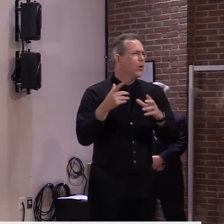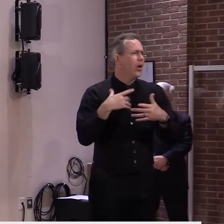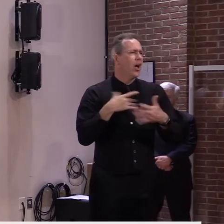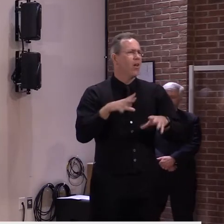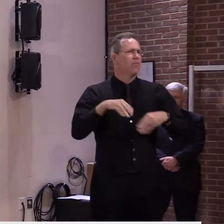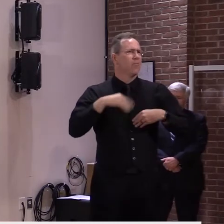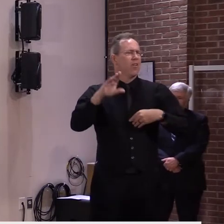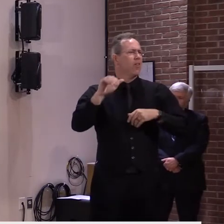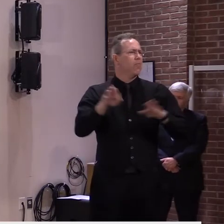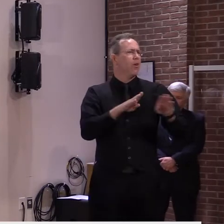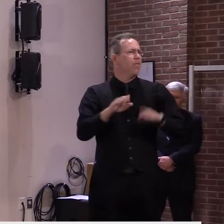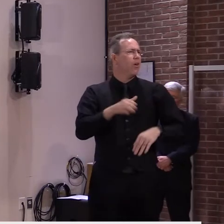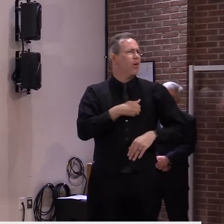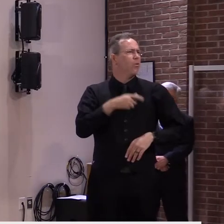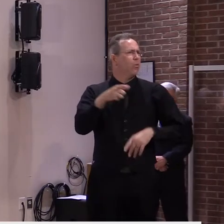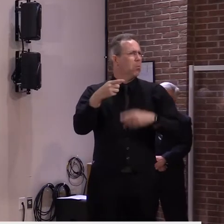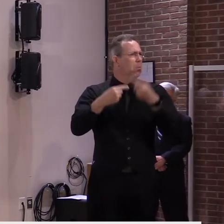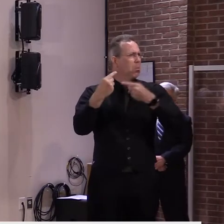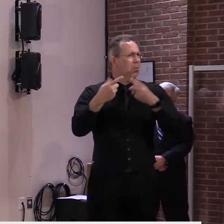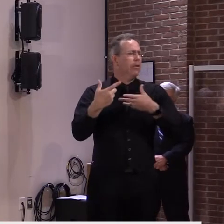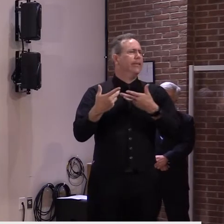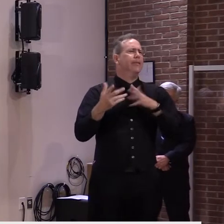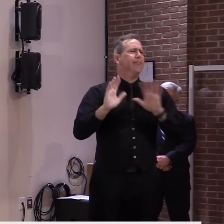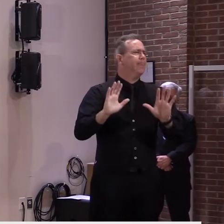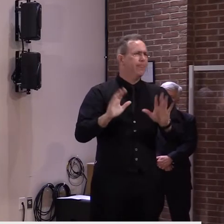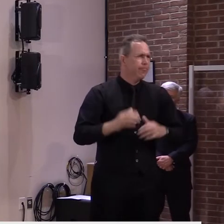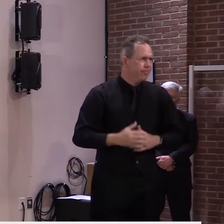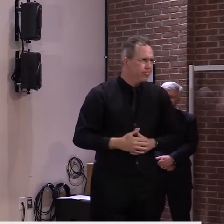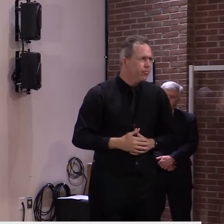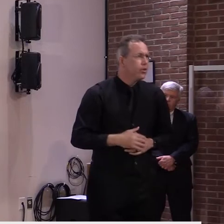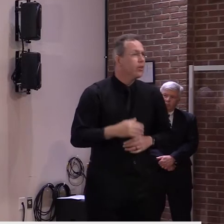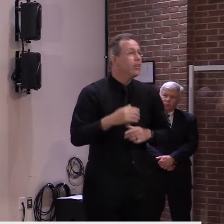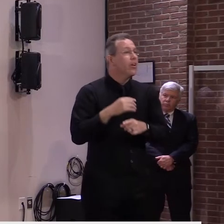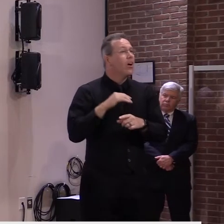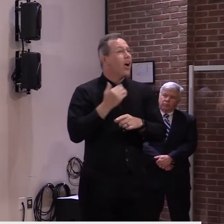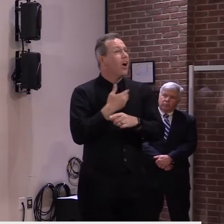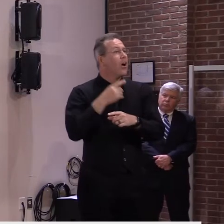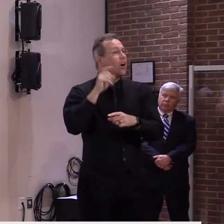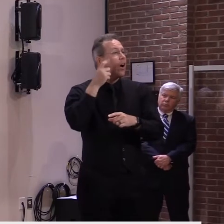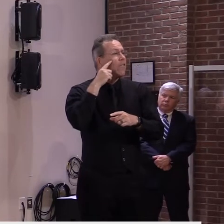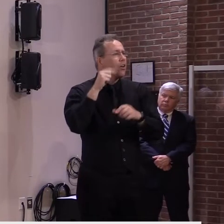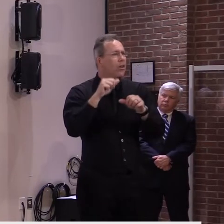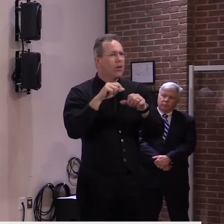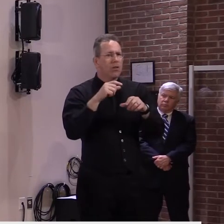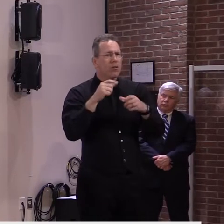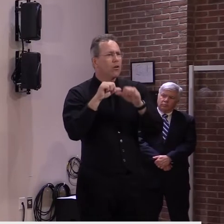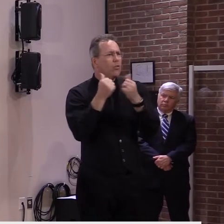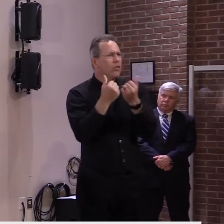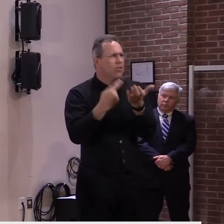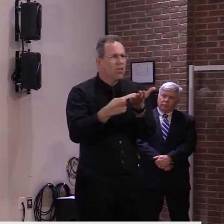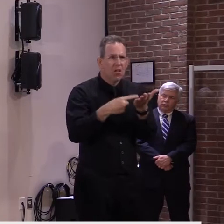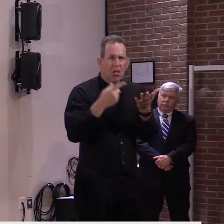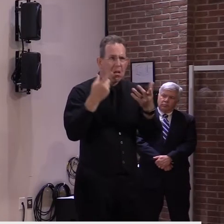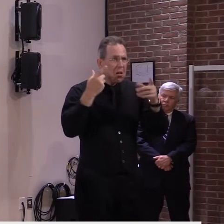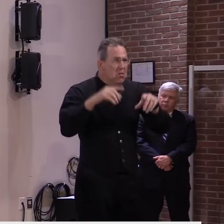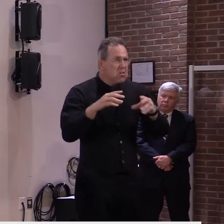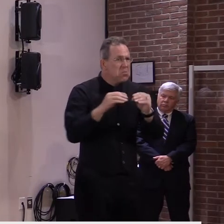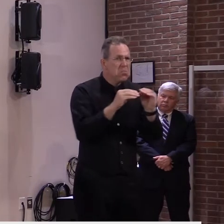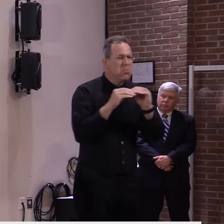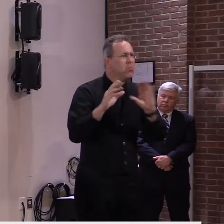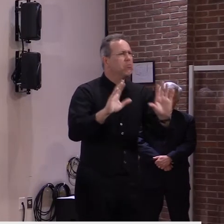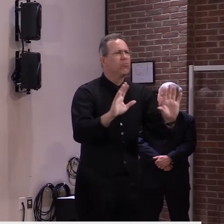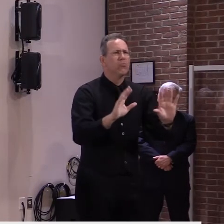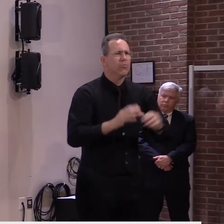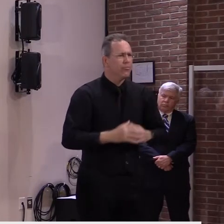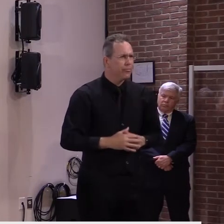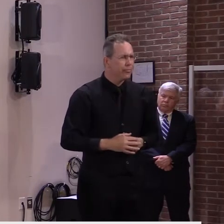Association about my allegiance or lack of allegiance to the former president. That just has not been an issue, and